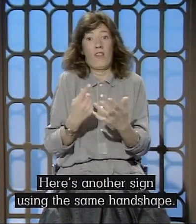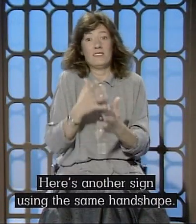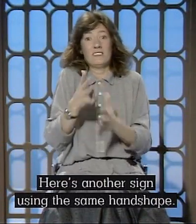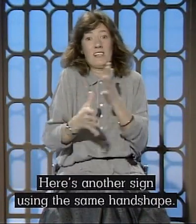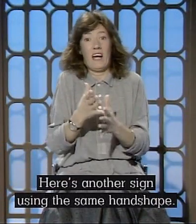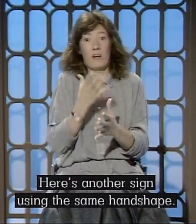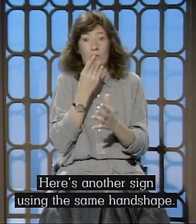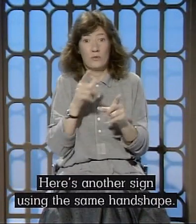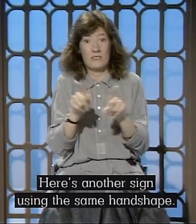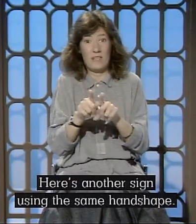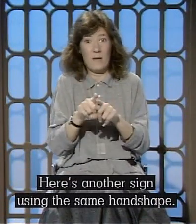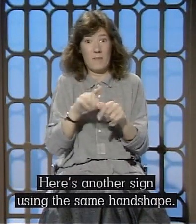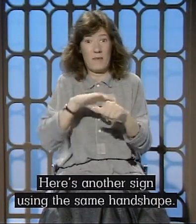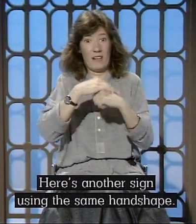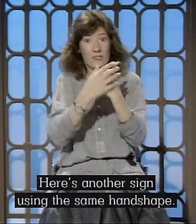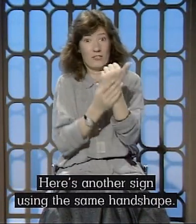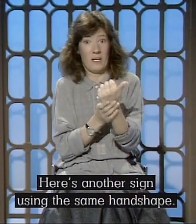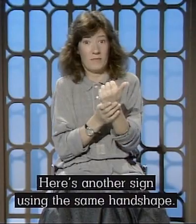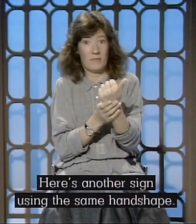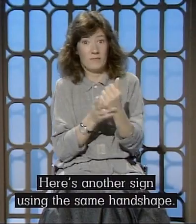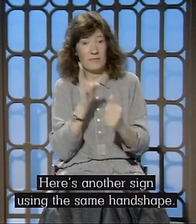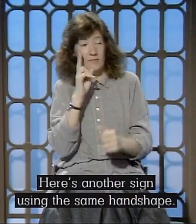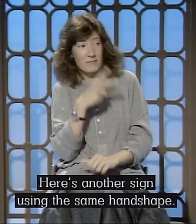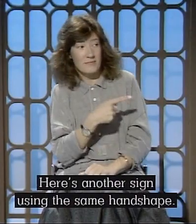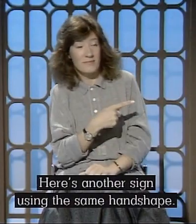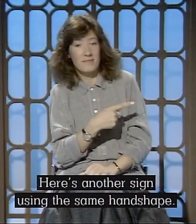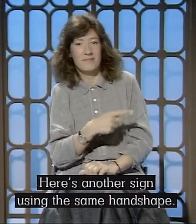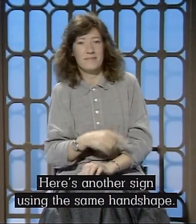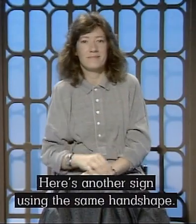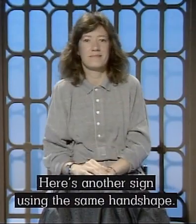Now here's another sign that uses the same handshape.